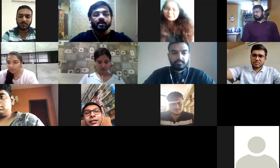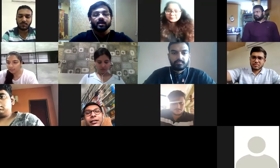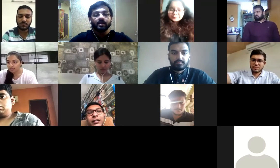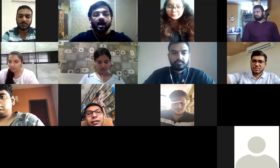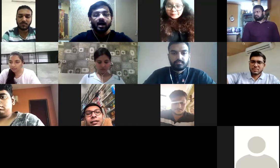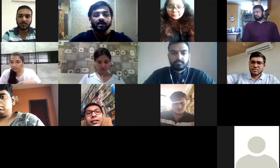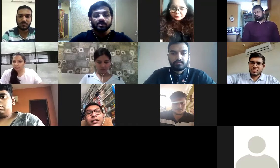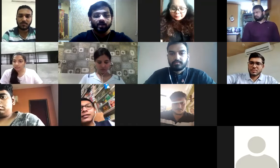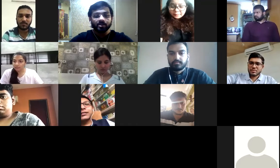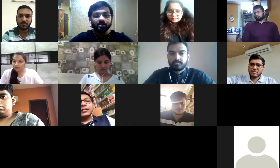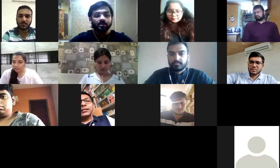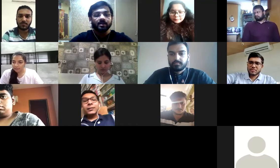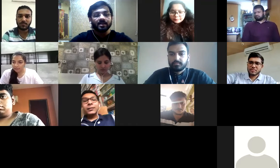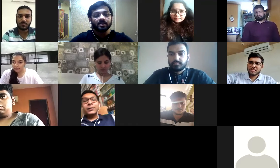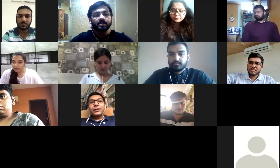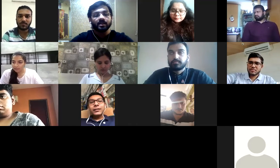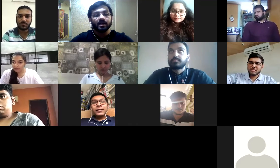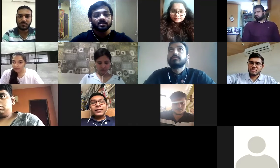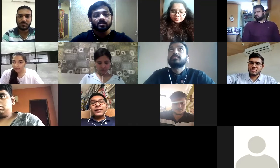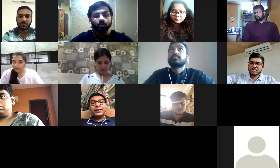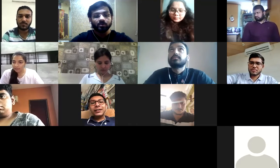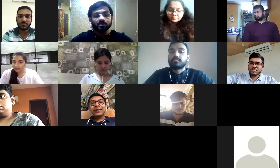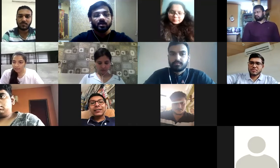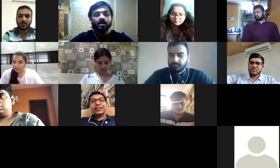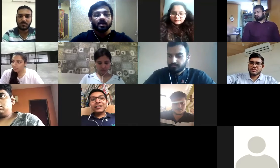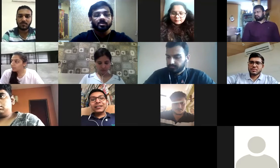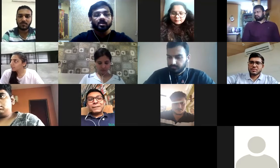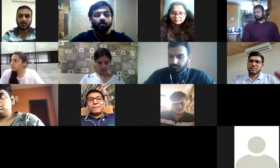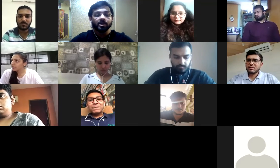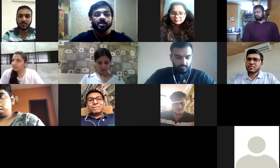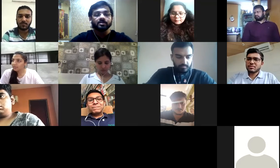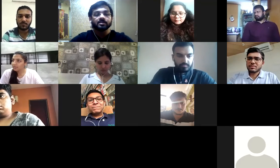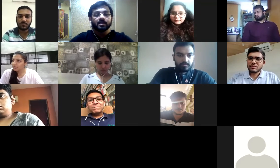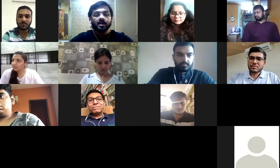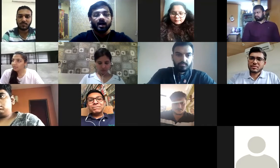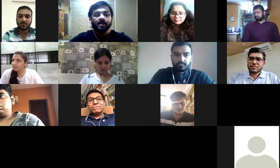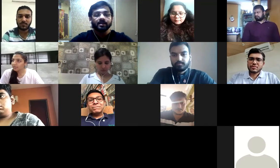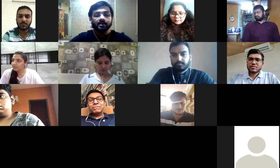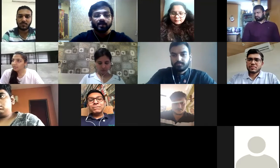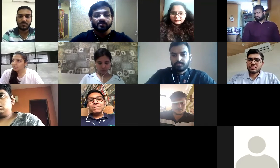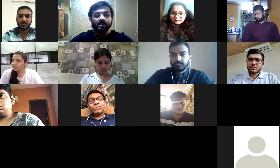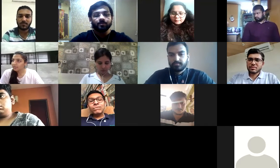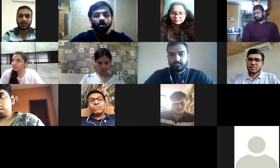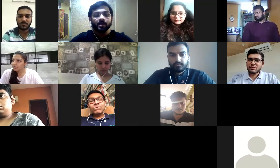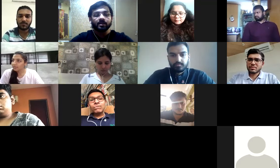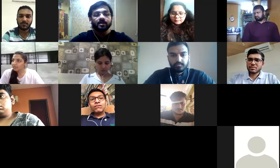in higher education, national international sports, cultural competitions, art and crafts, employment,